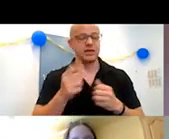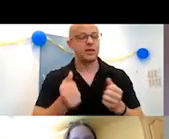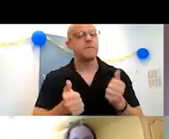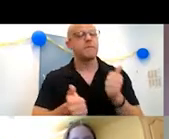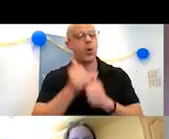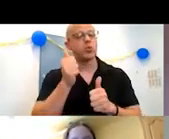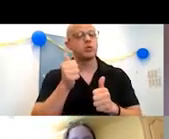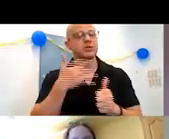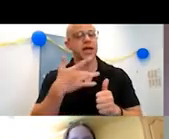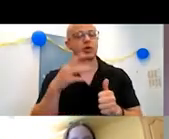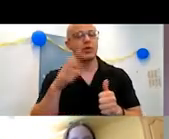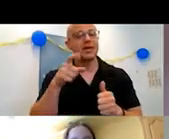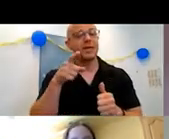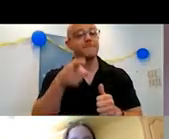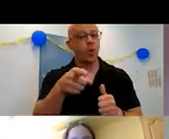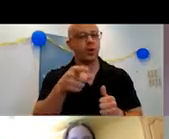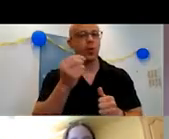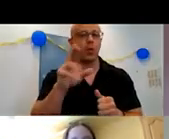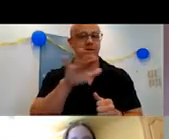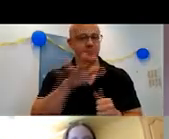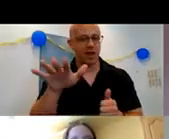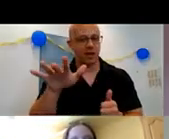those.